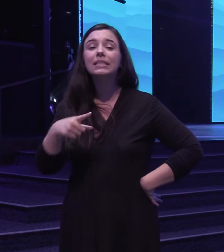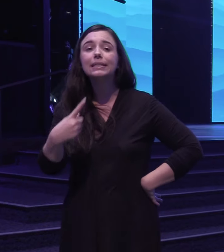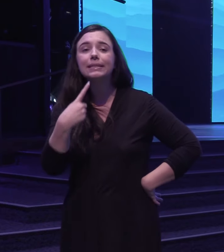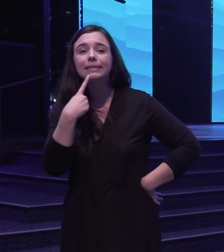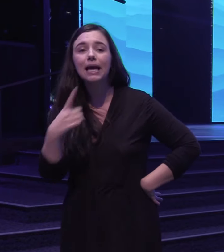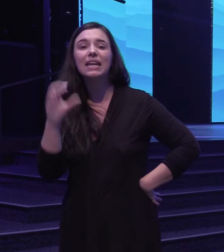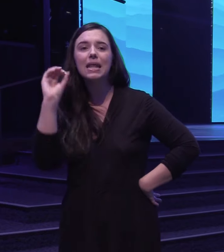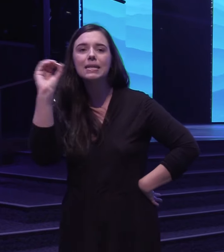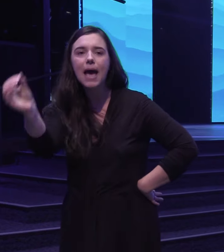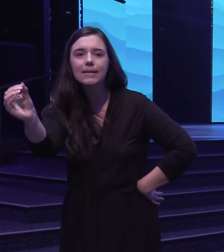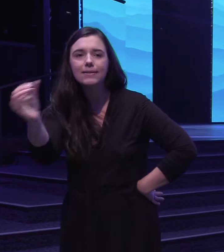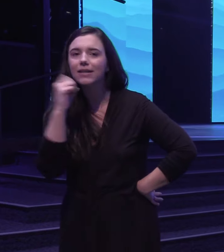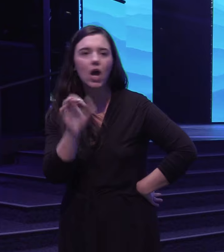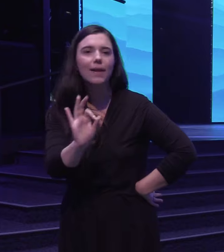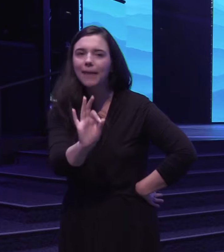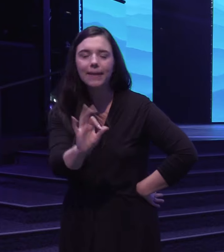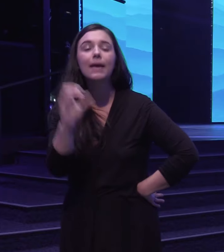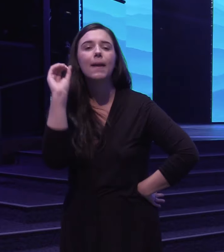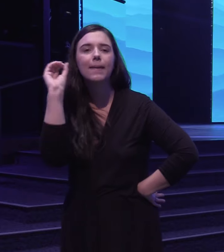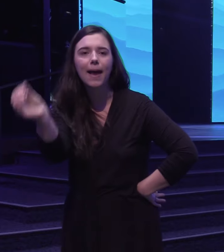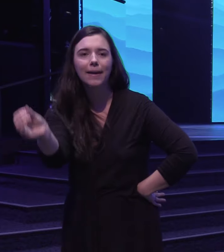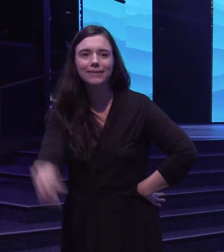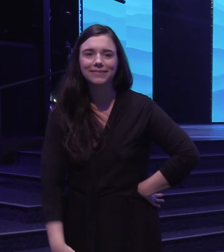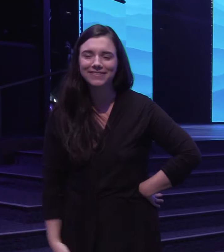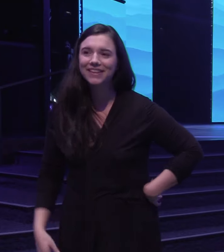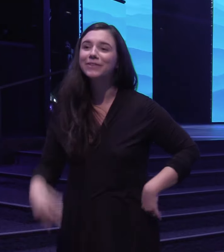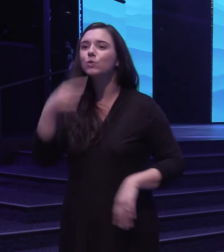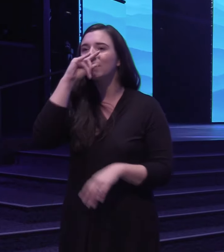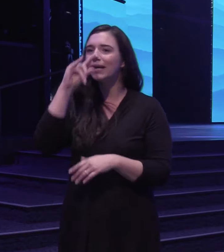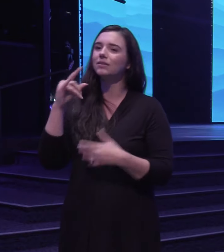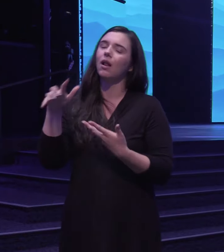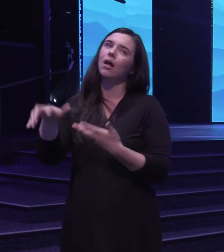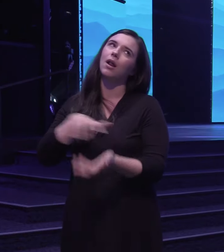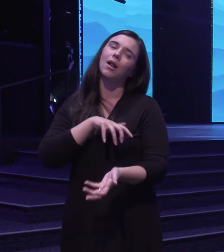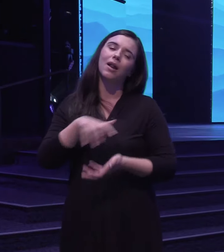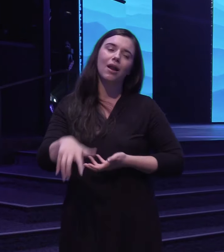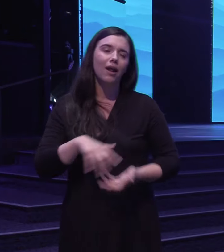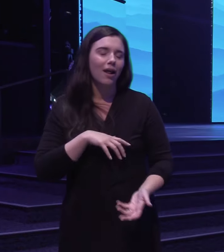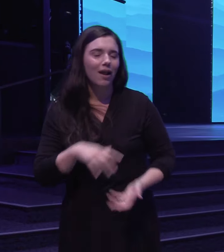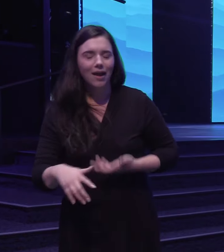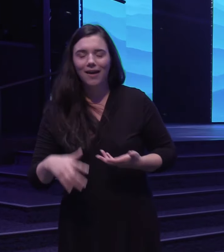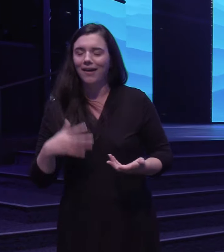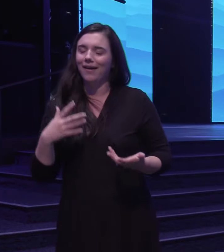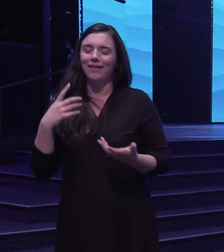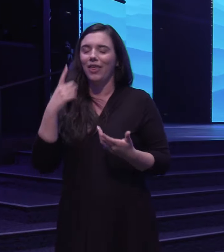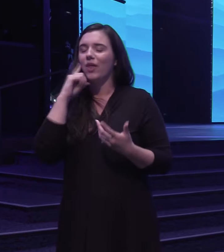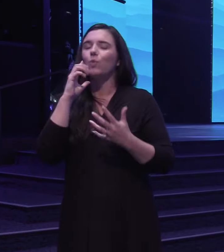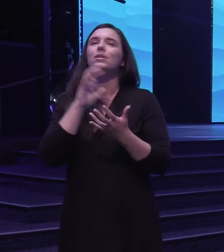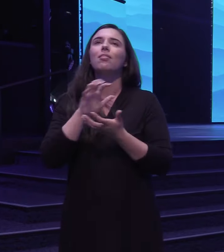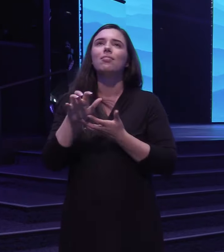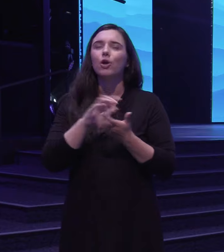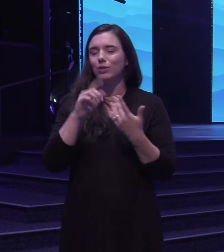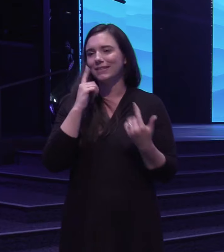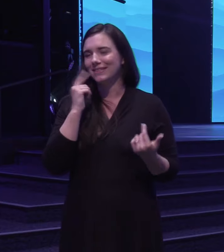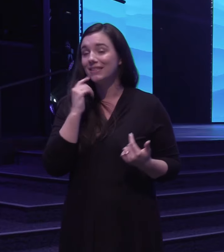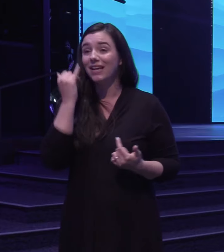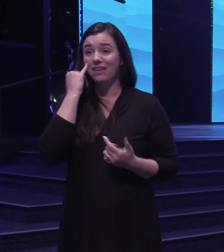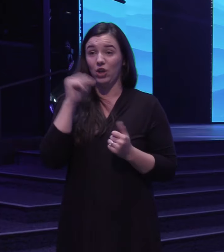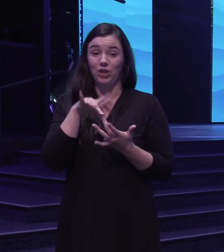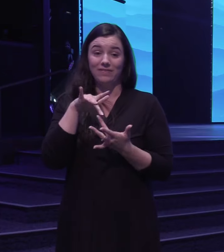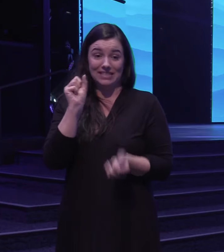he said, none. Well, the kids were just roaring in laughter. They were beside themselves. And if I could